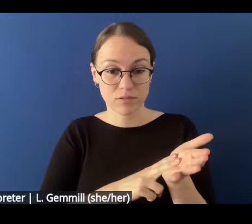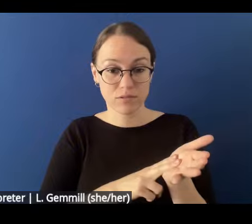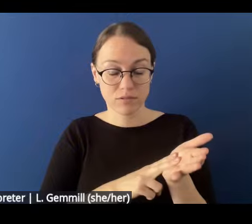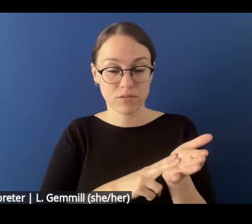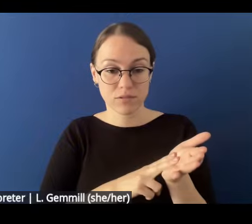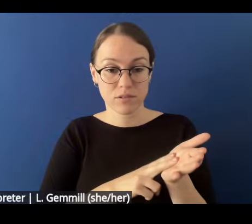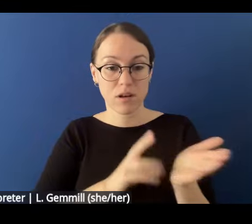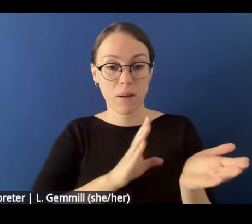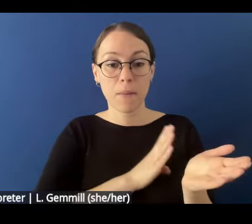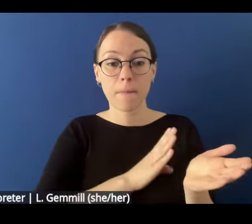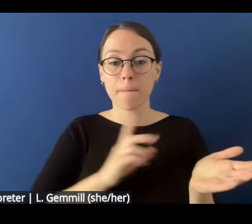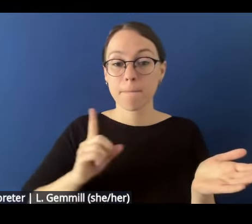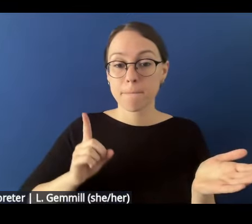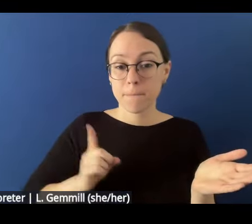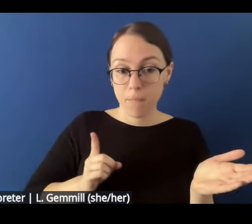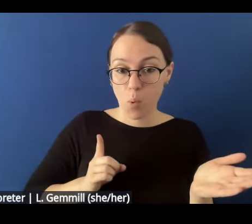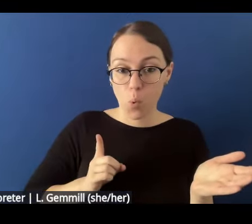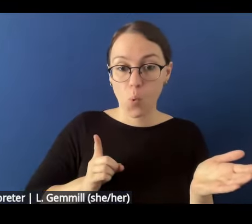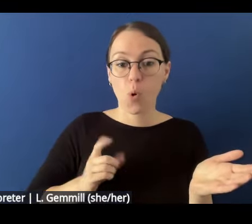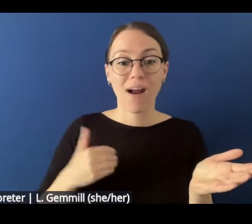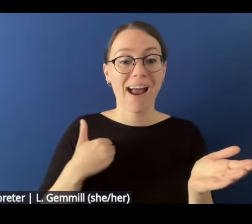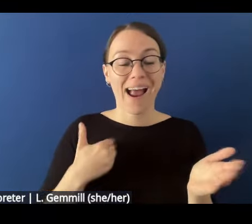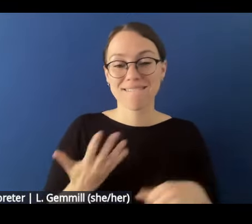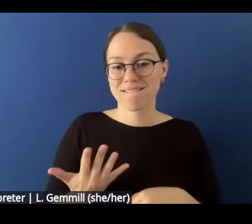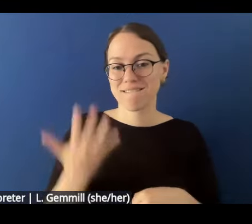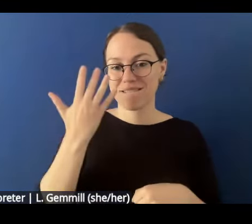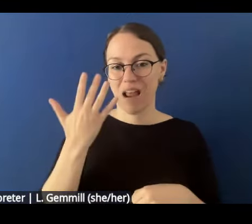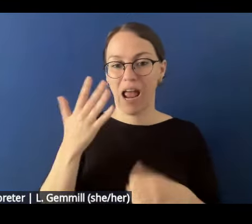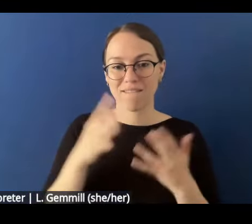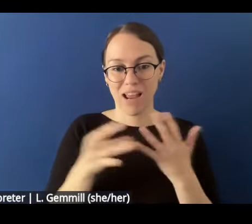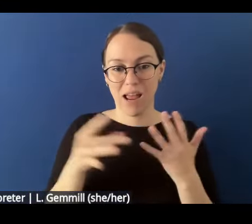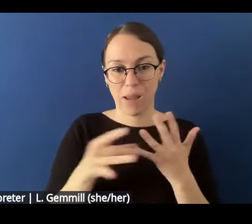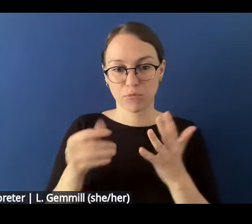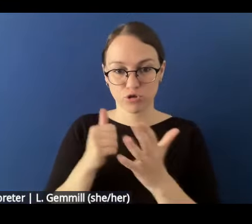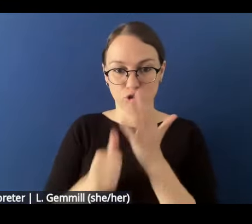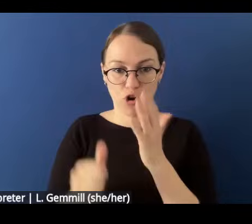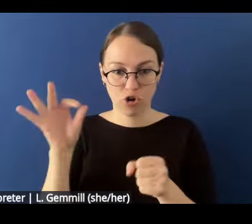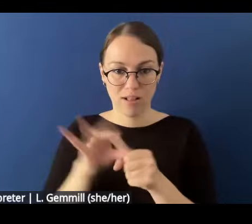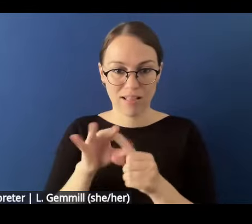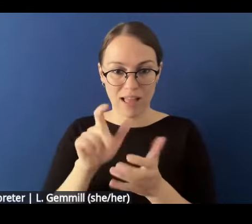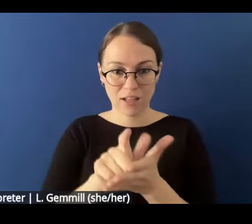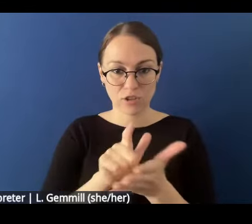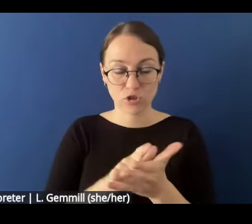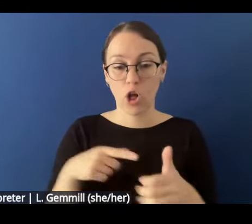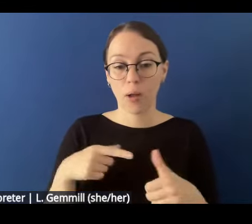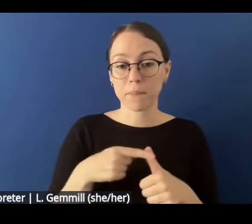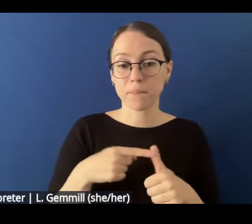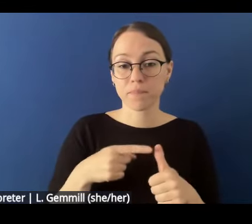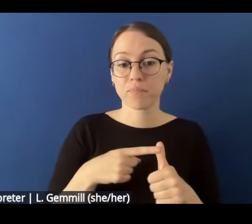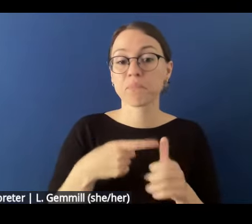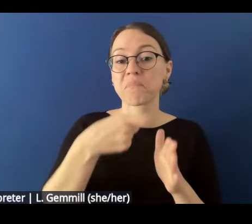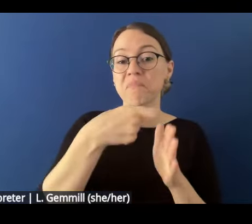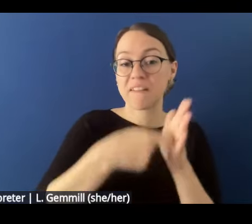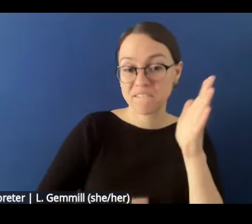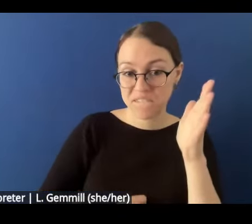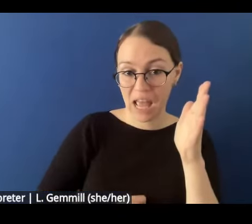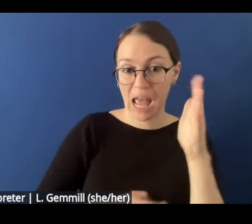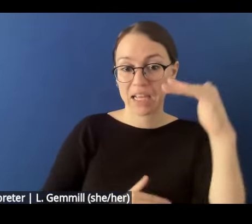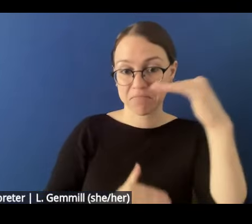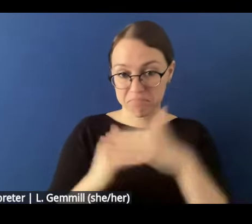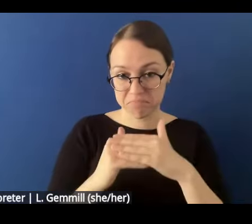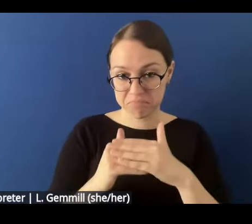the board has 5 options under election law. It can impose an administrative fine of not more than $5,000 on